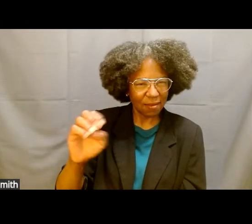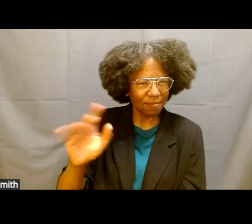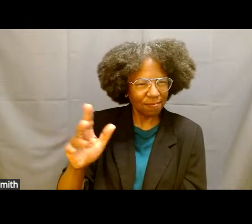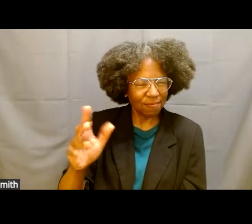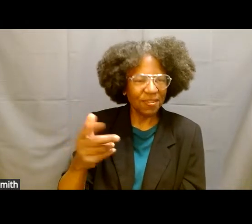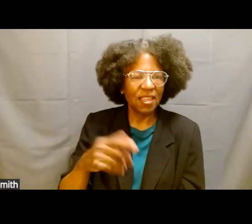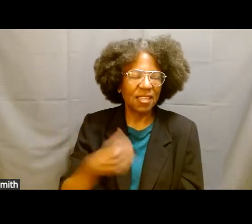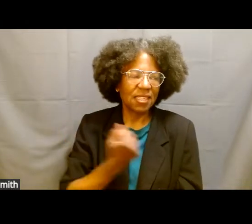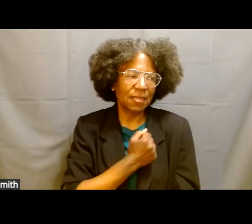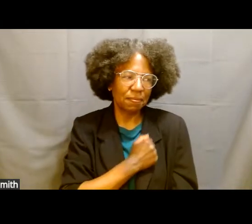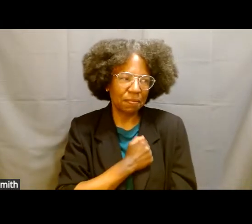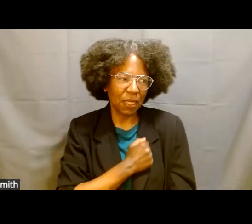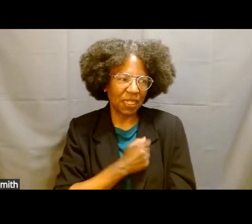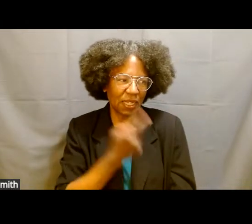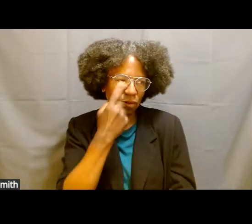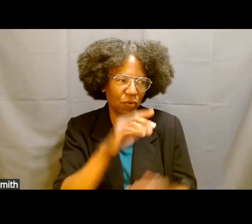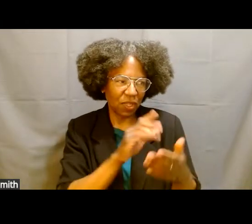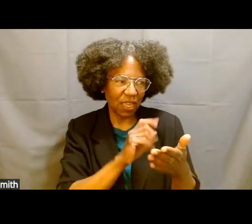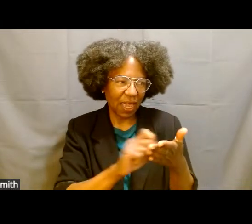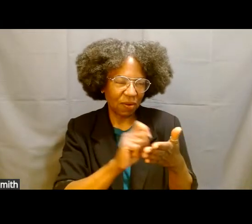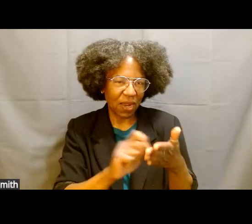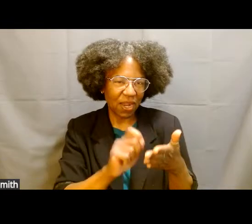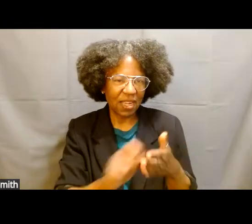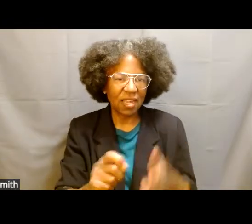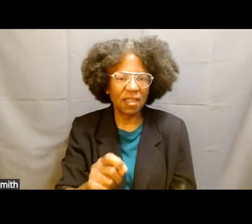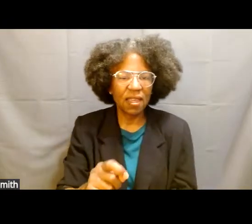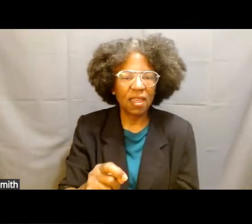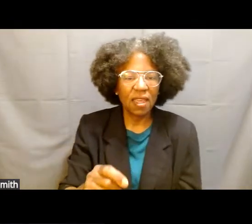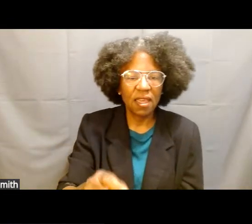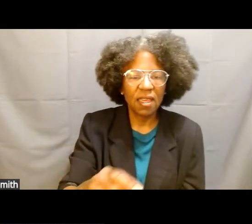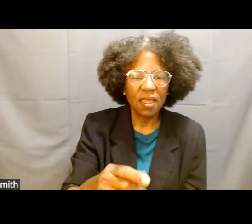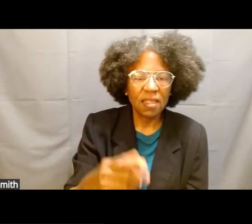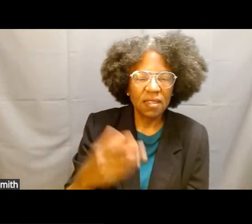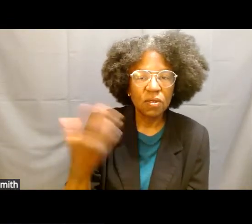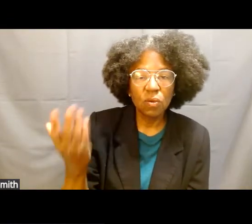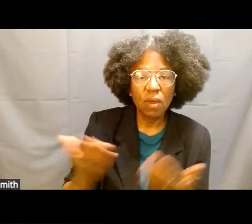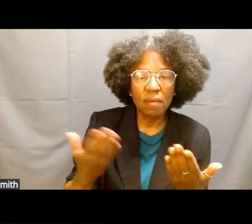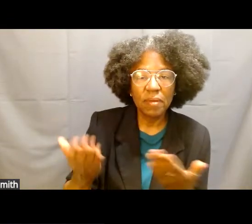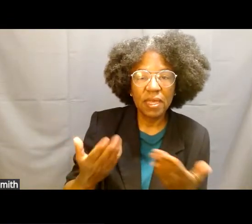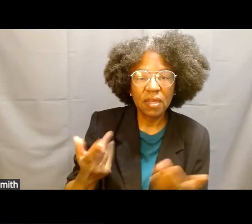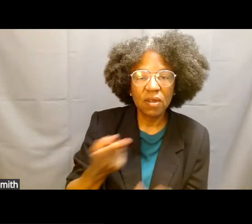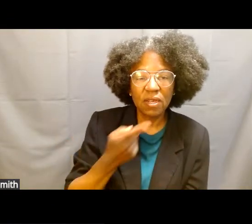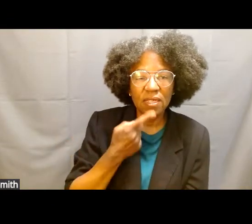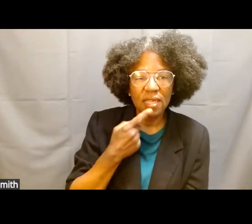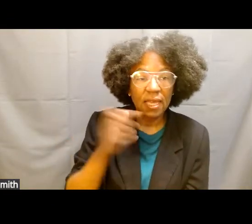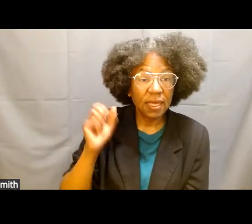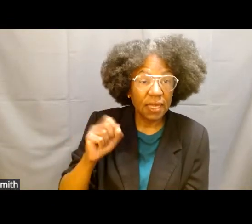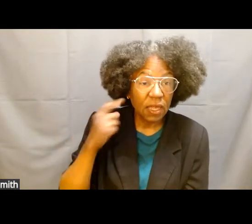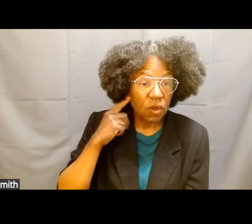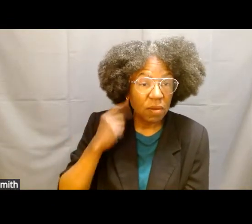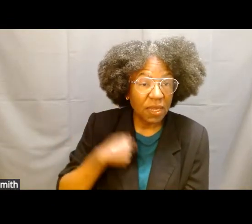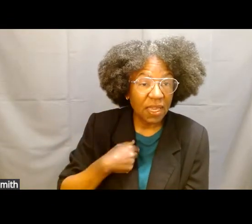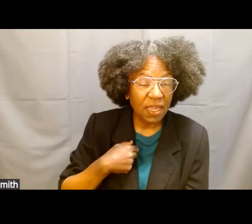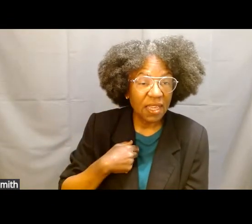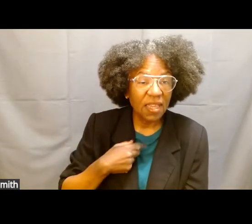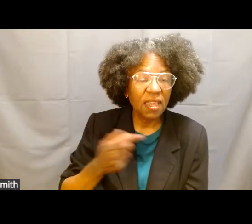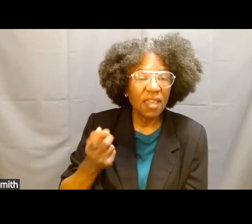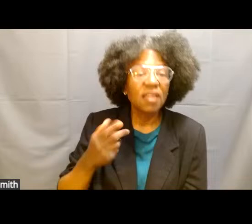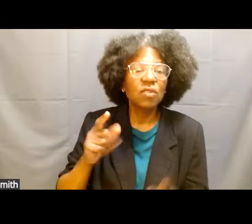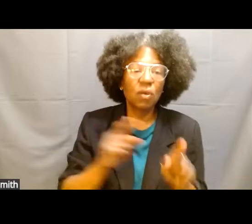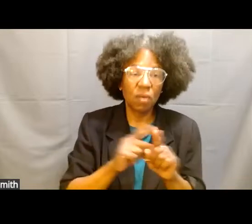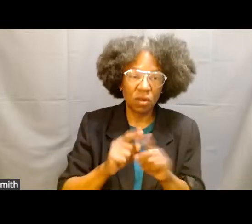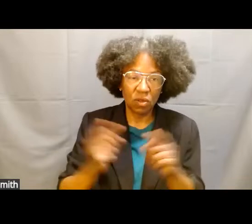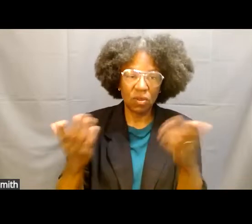go ahead. I'm also here to speak. Can you hear me? I'm also here to speak